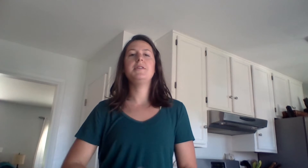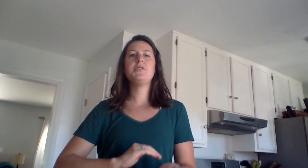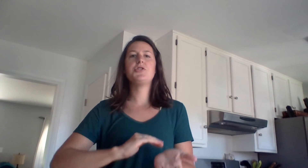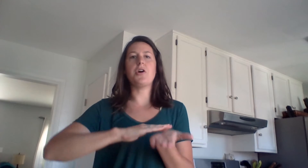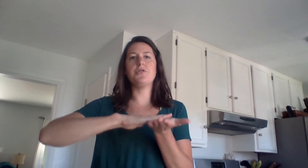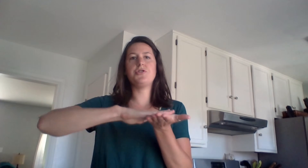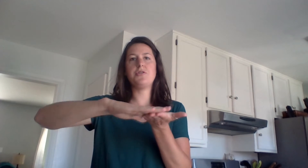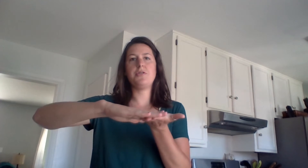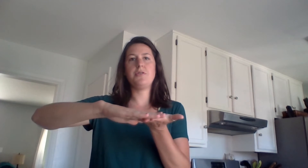discharge,